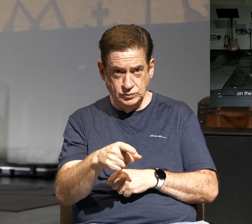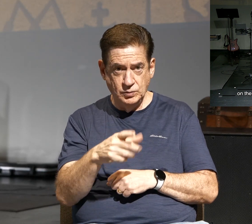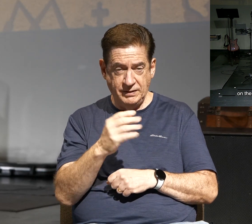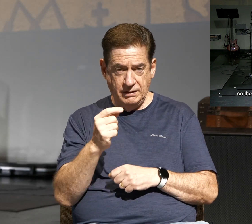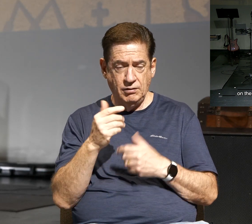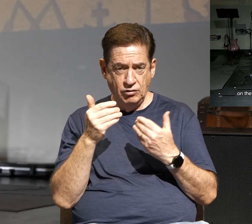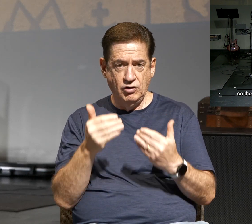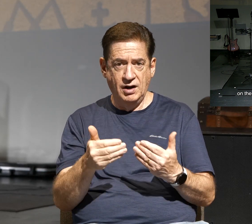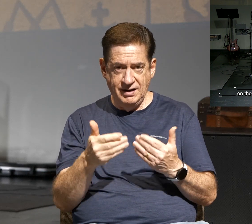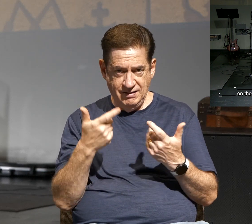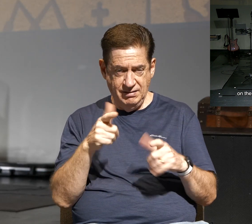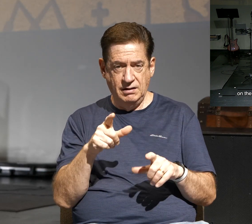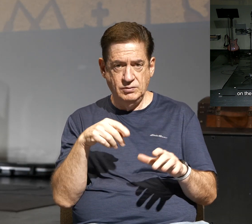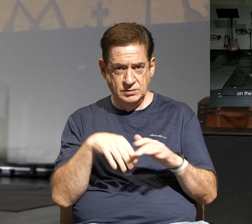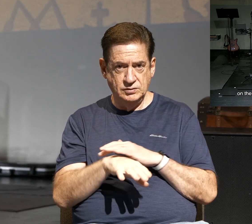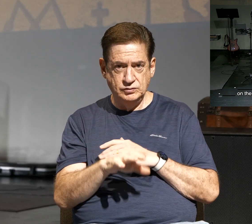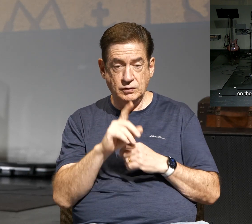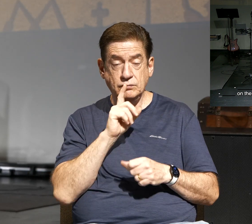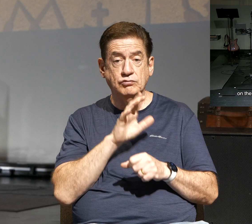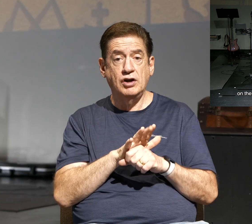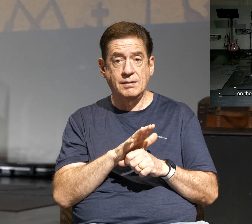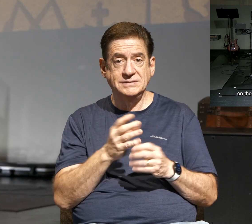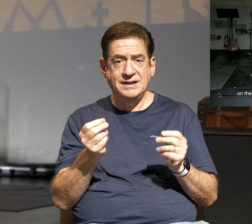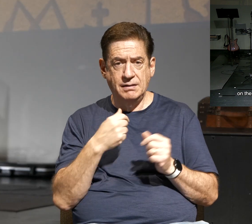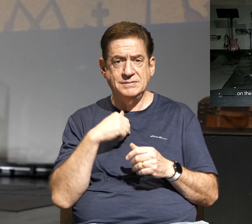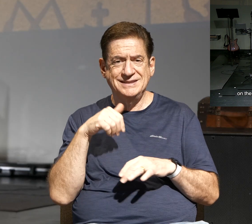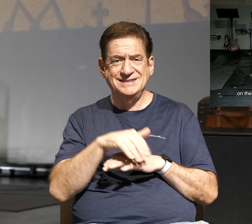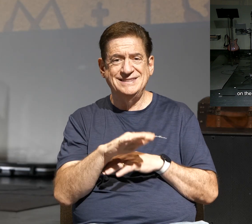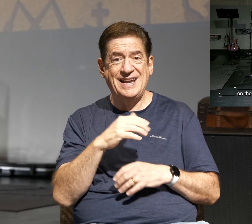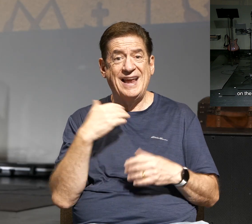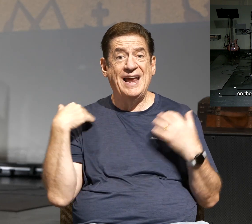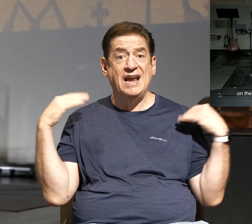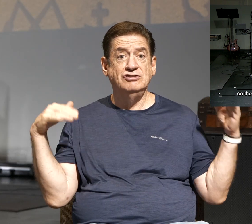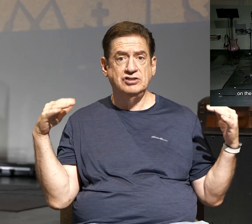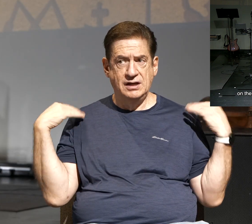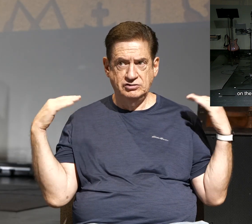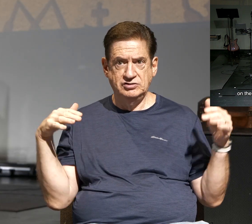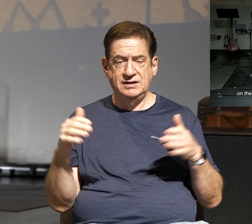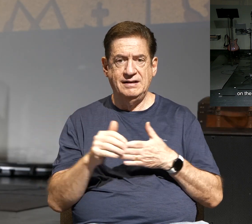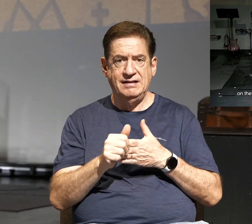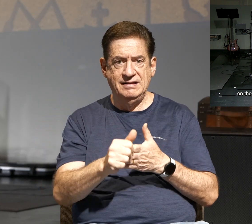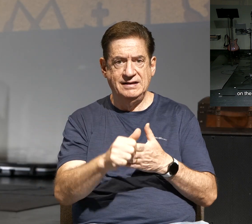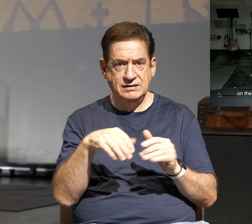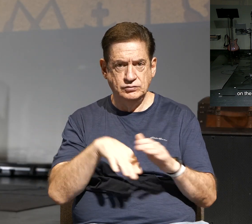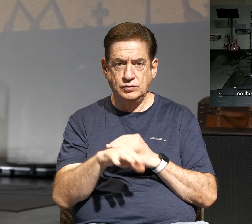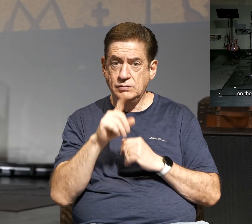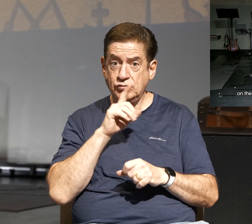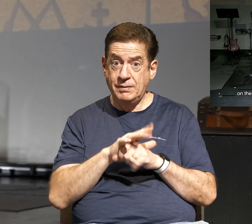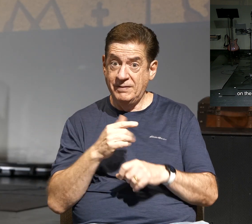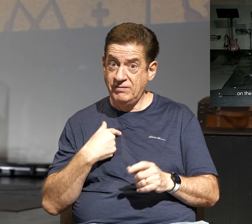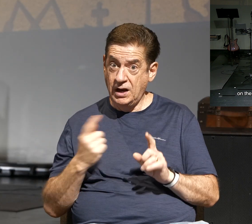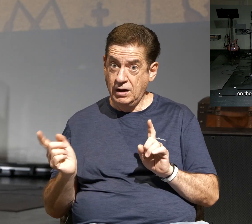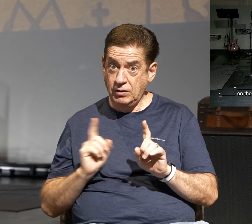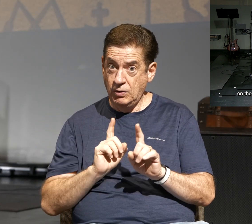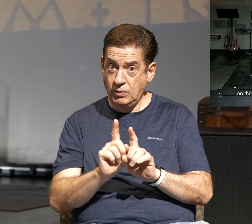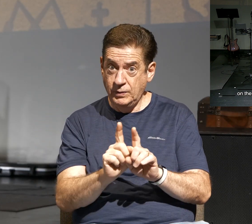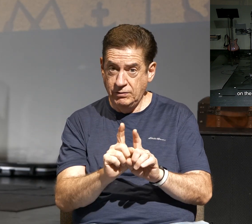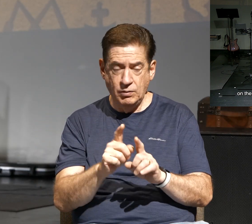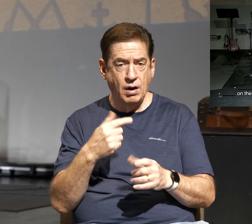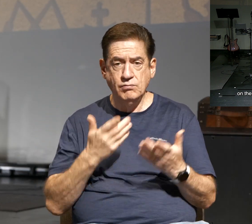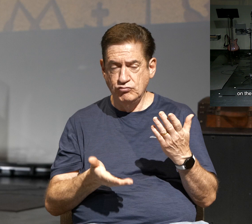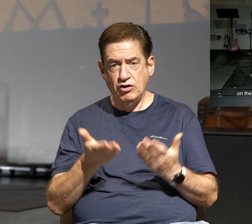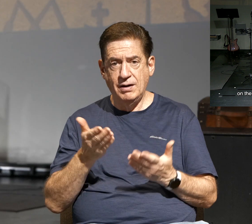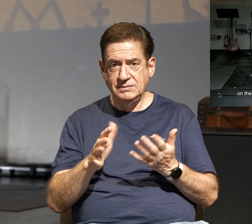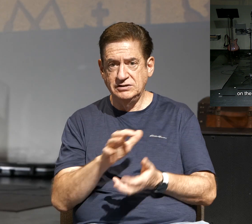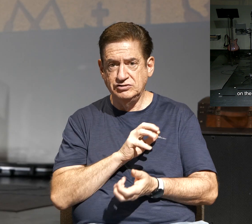going to go ahead and let you go into the promised land. I'm going to send an angel, and the angel is going to lead you into the promised land. But if I go with you, I will